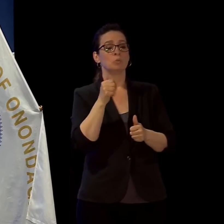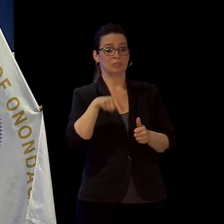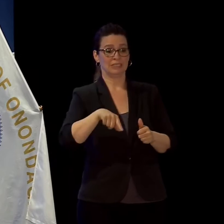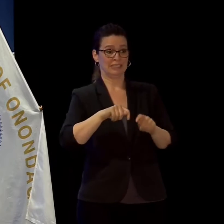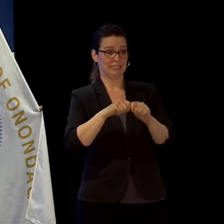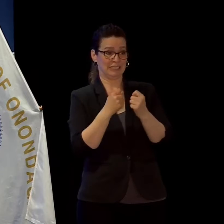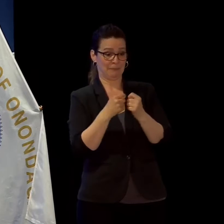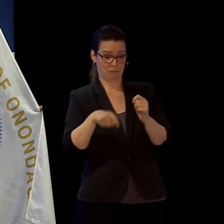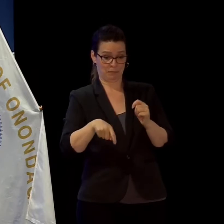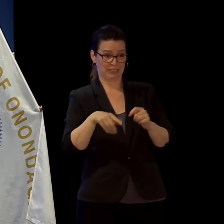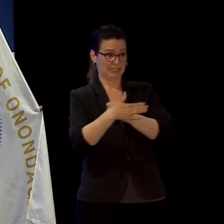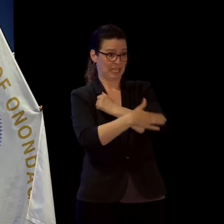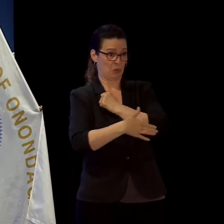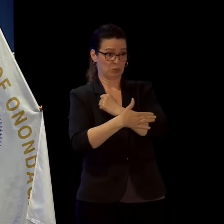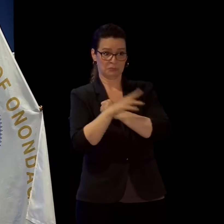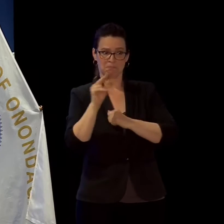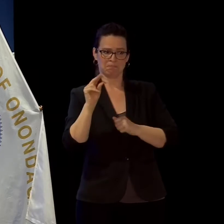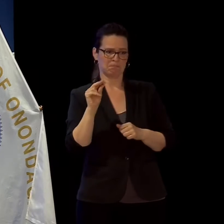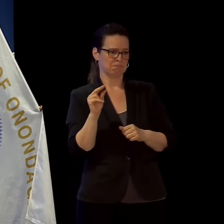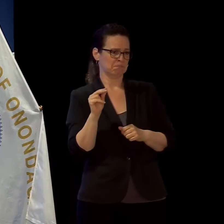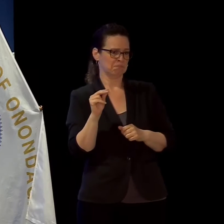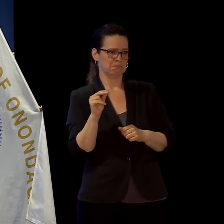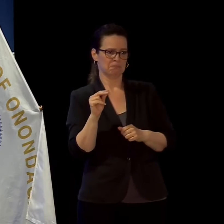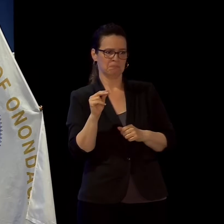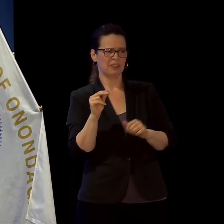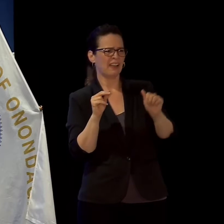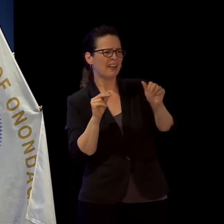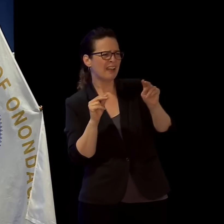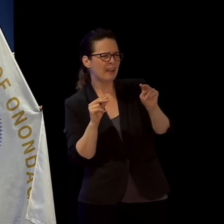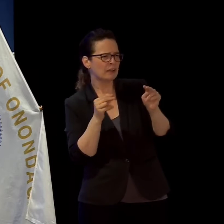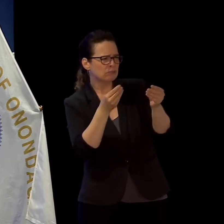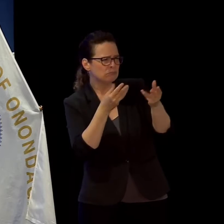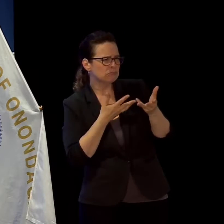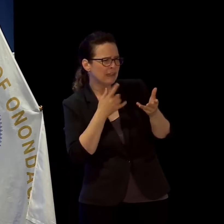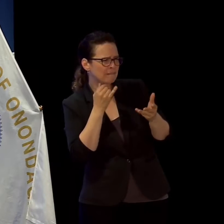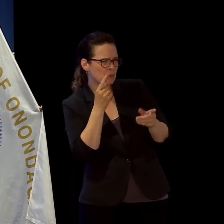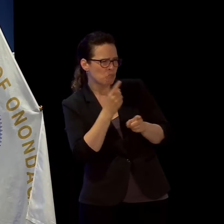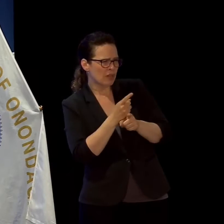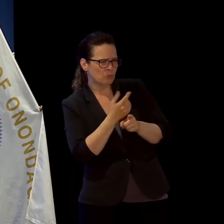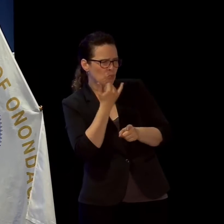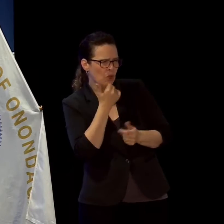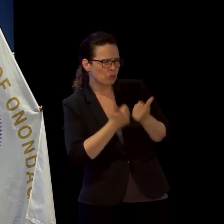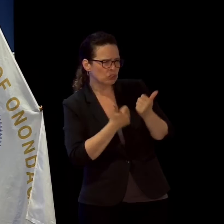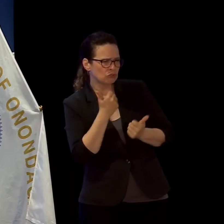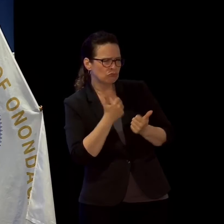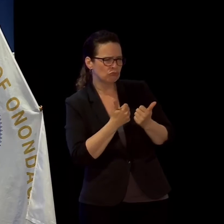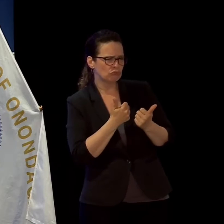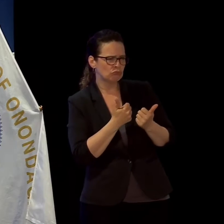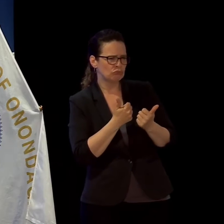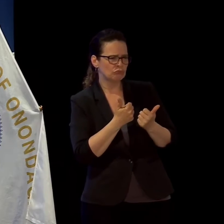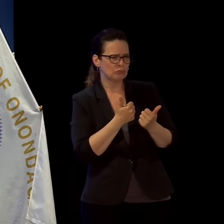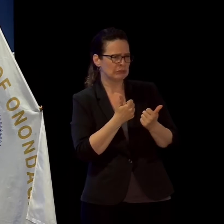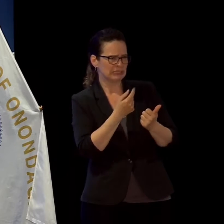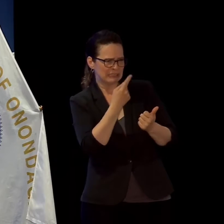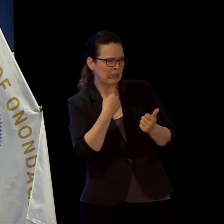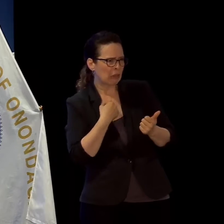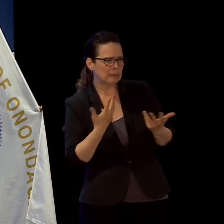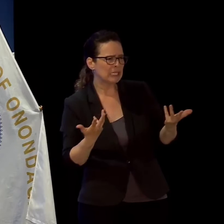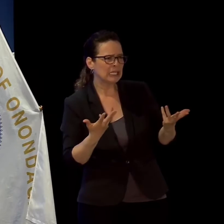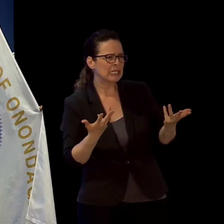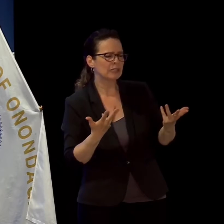can scream at me if I'm wrong, but I believe we had one team from out of that county at that competition. And I have not been alerted